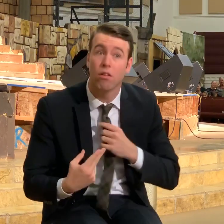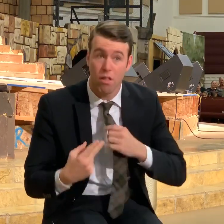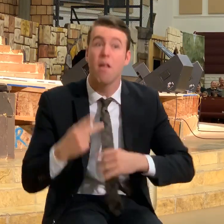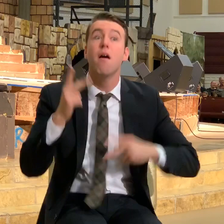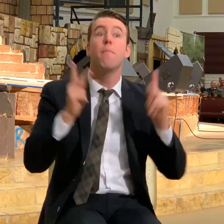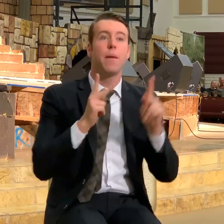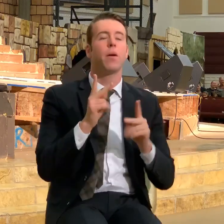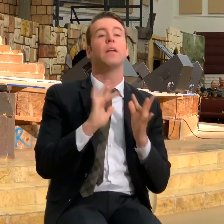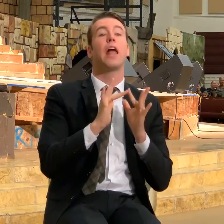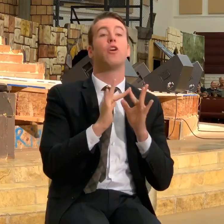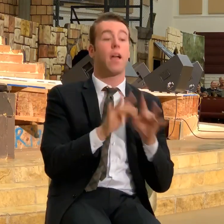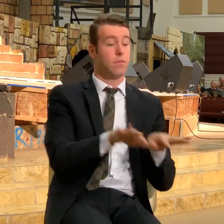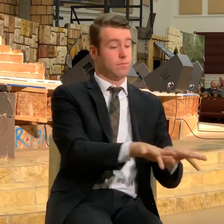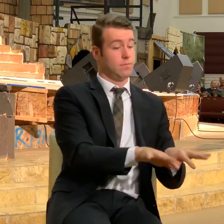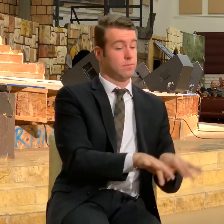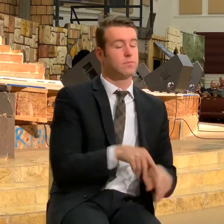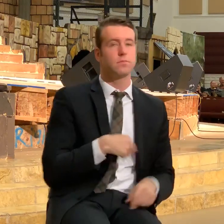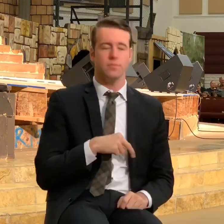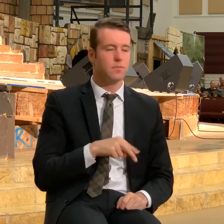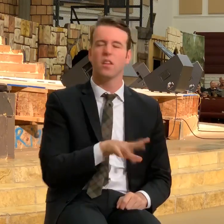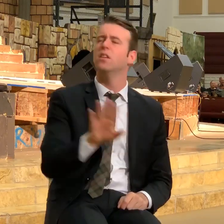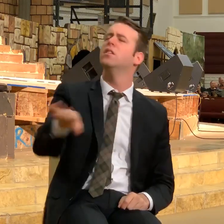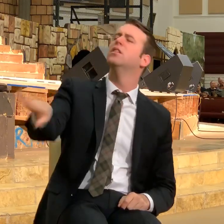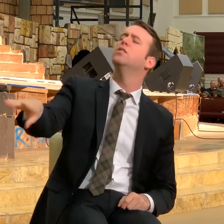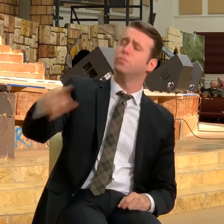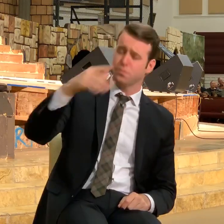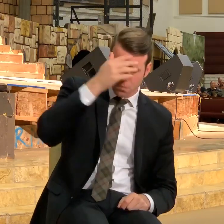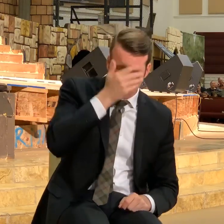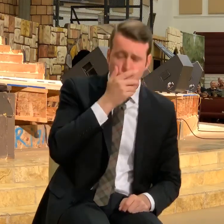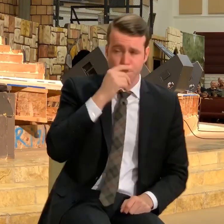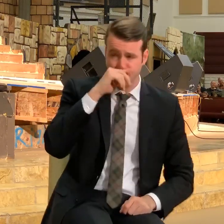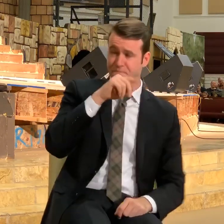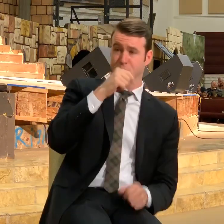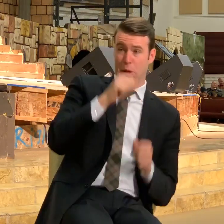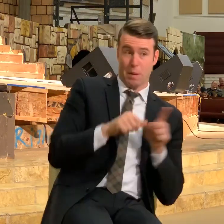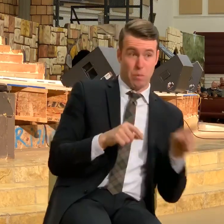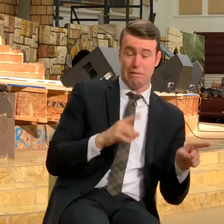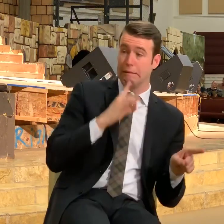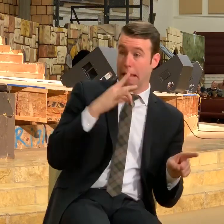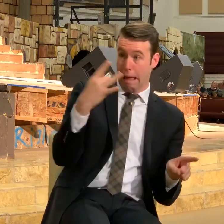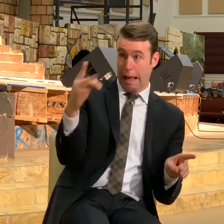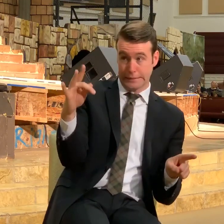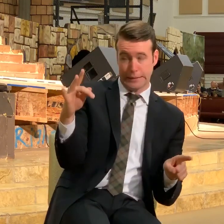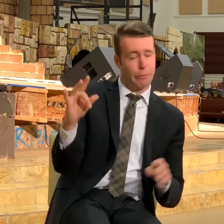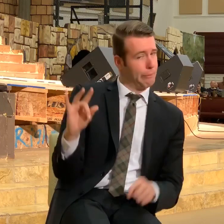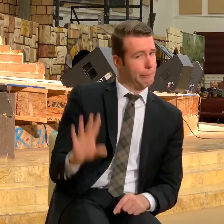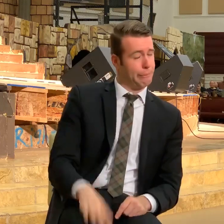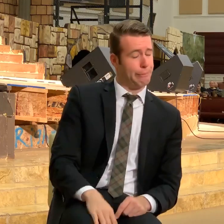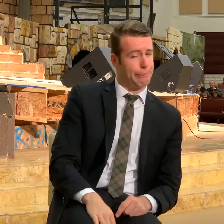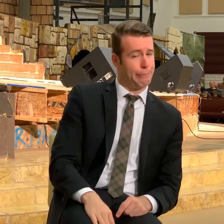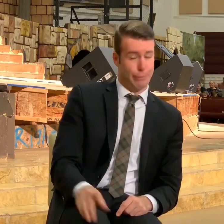They'll get on the internet. Do you remember when he was 18 years old?